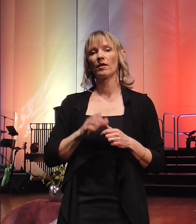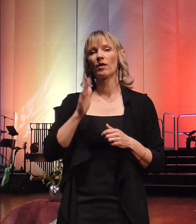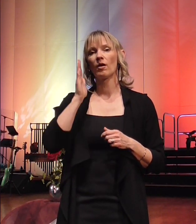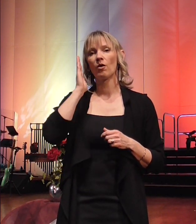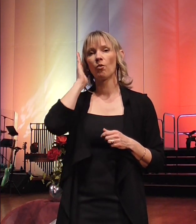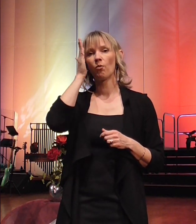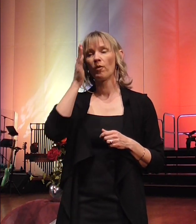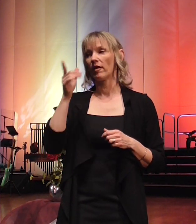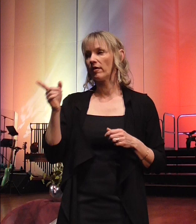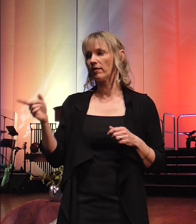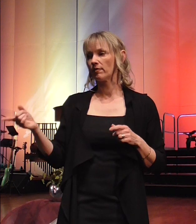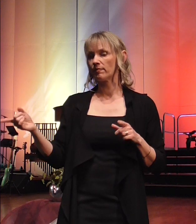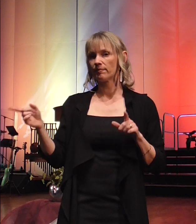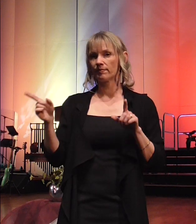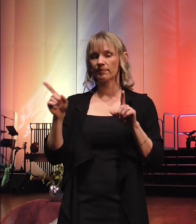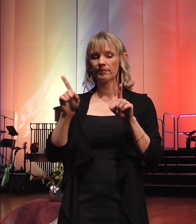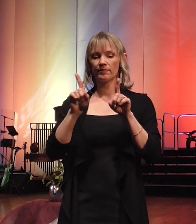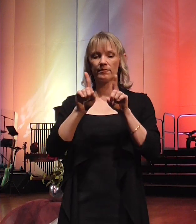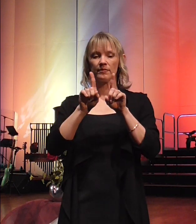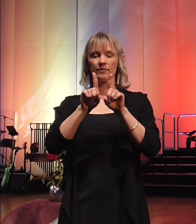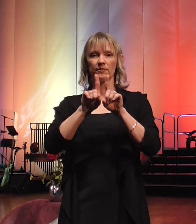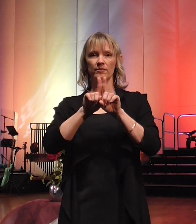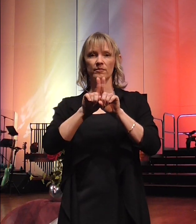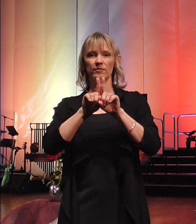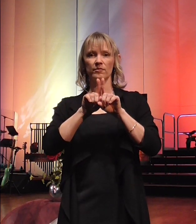stand in the fire with me?